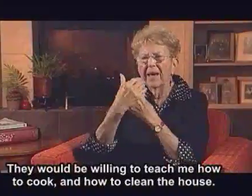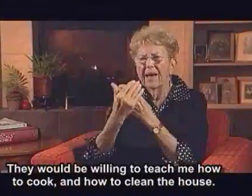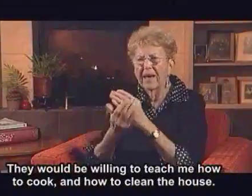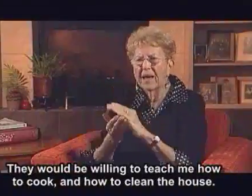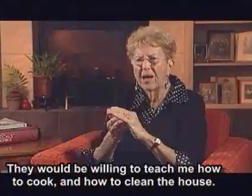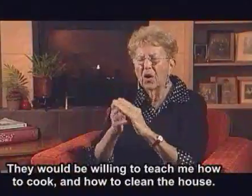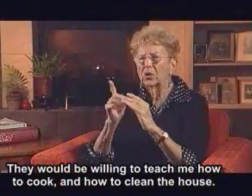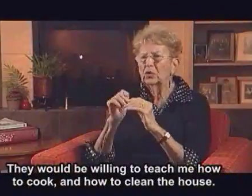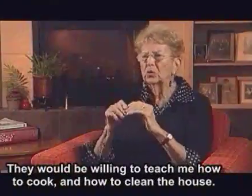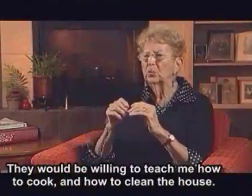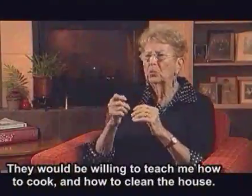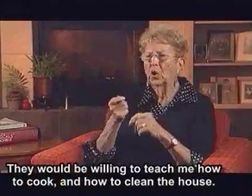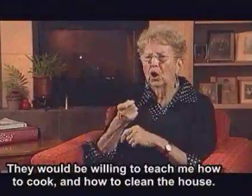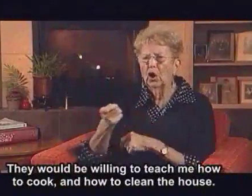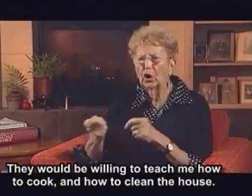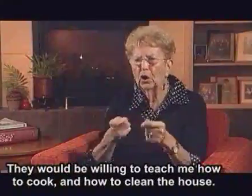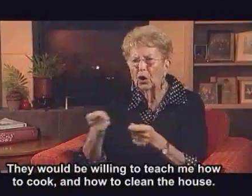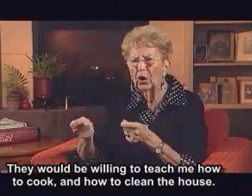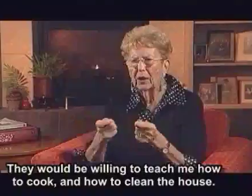They would be willing to teach me how to cook